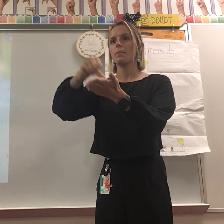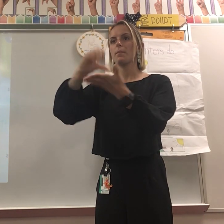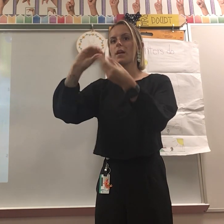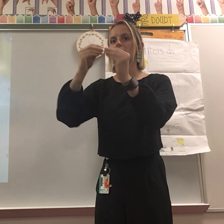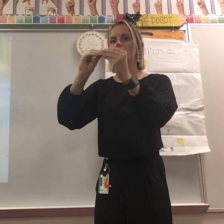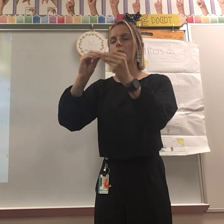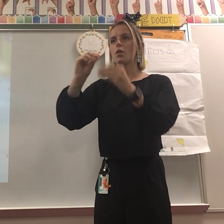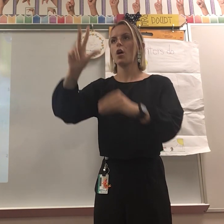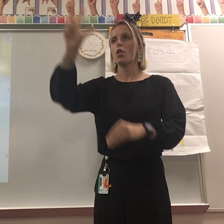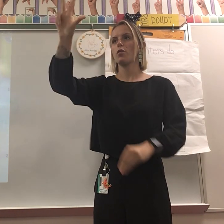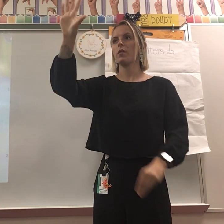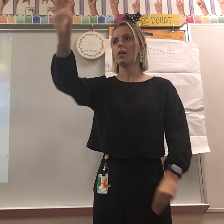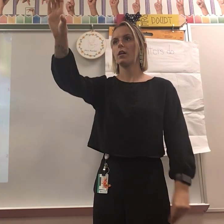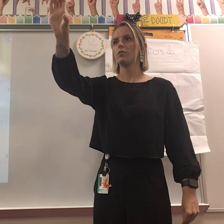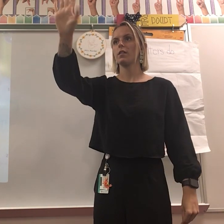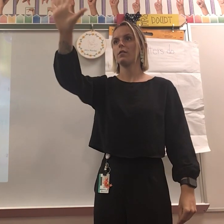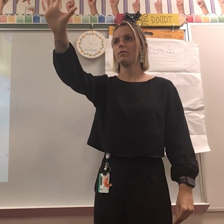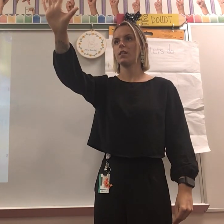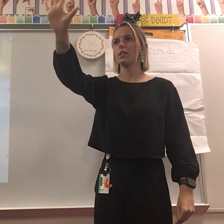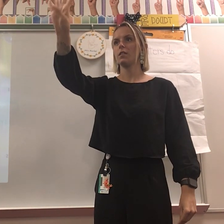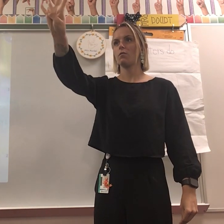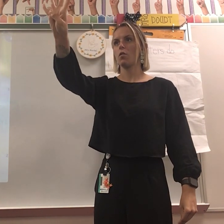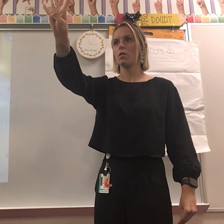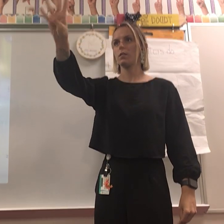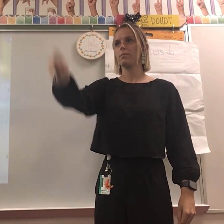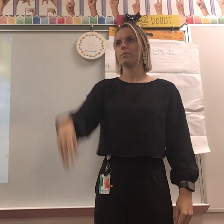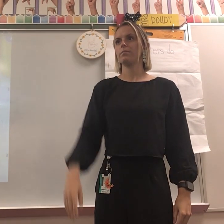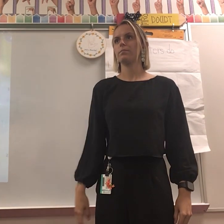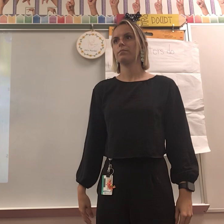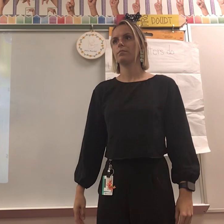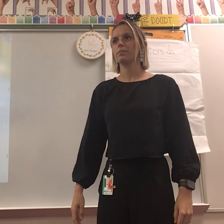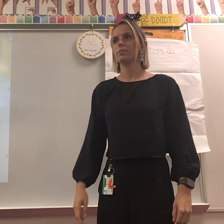No, look at the page numbers. Look at your page numbers. 354.